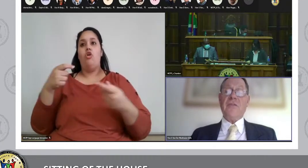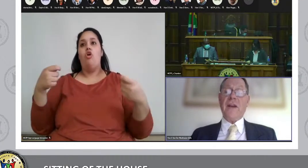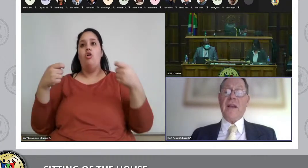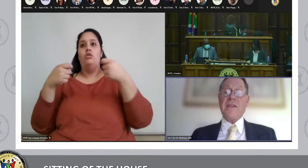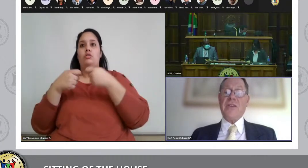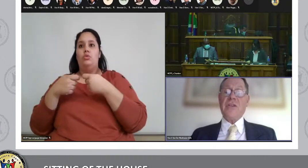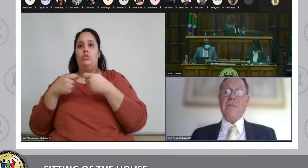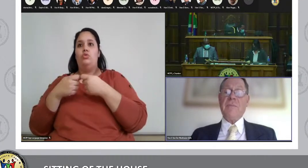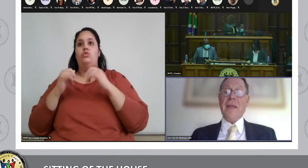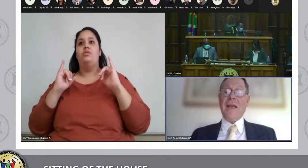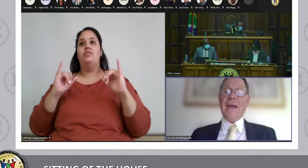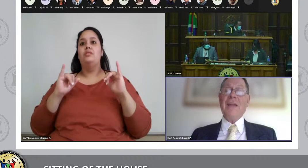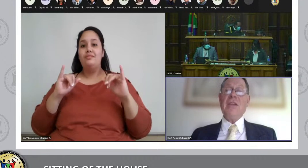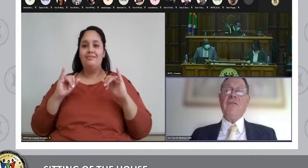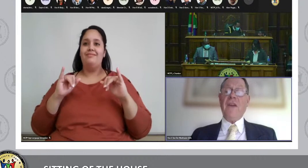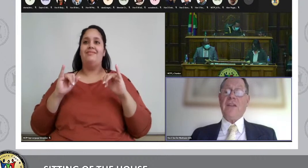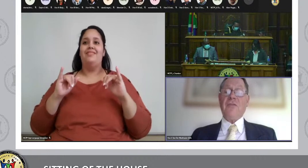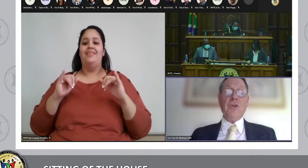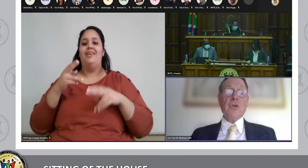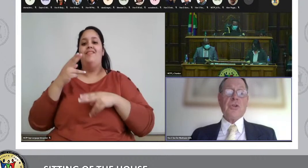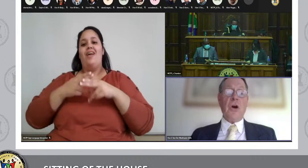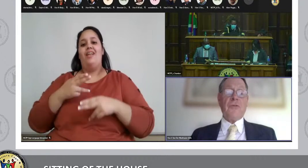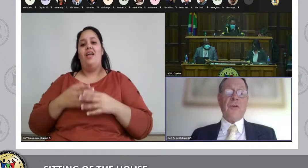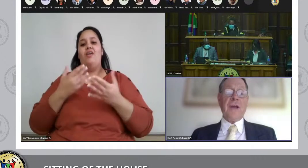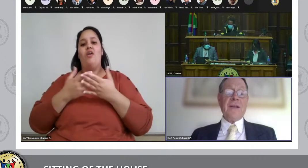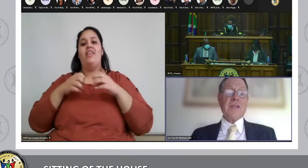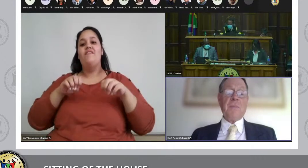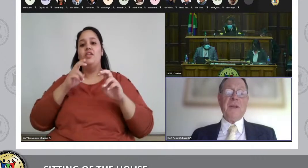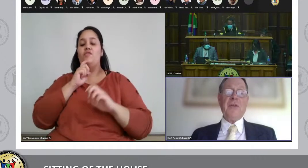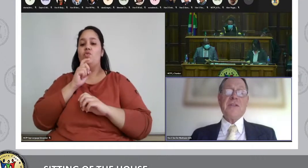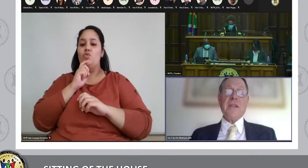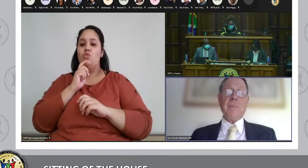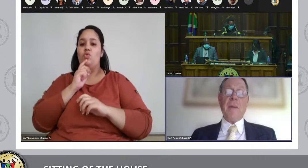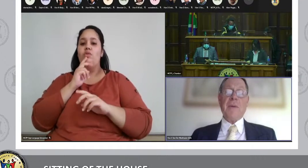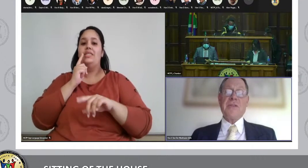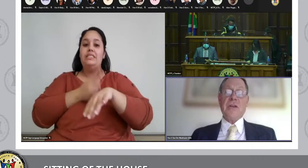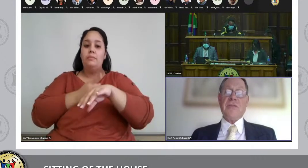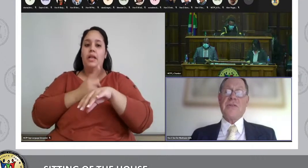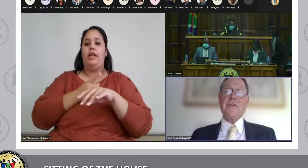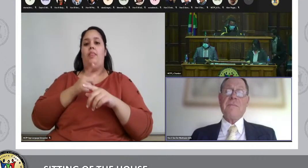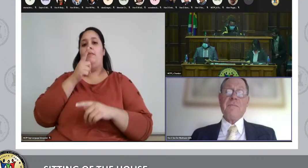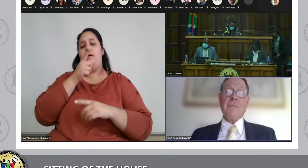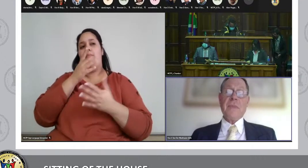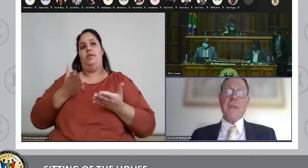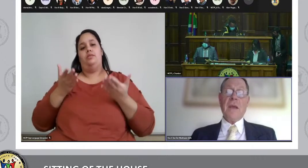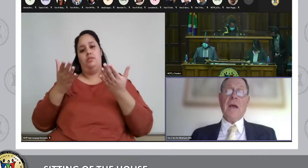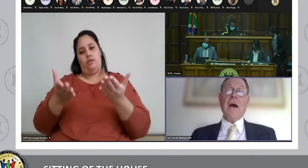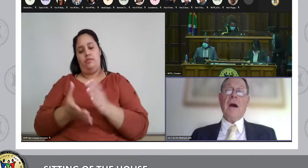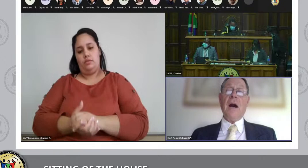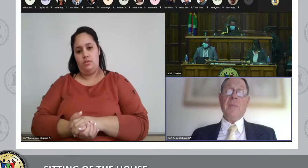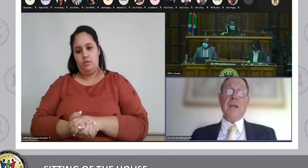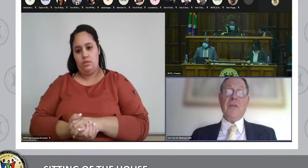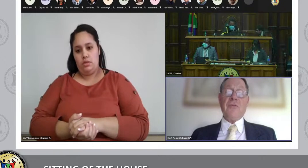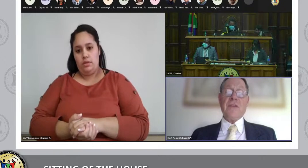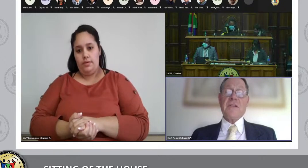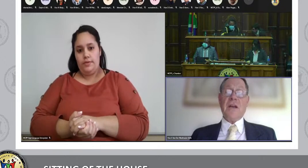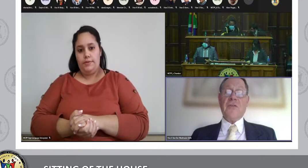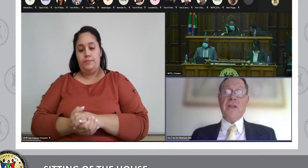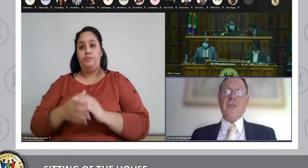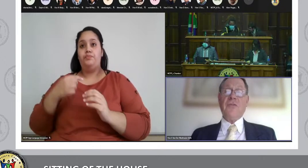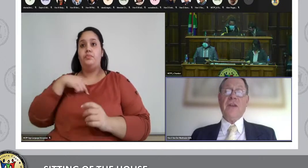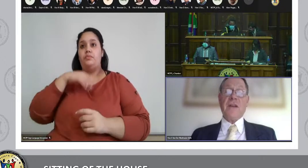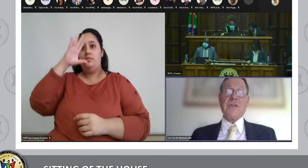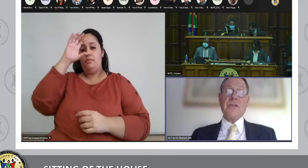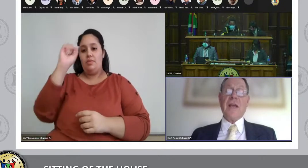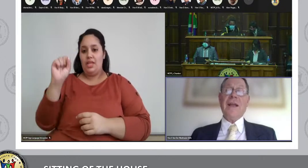delays in the finalization and the effective use of disciplinaries in the public service? I believe this kind